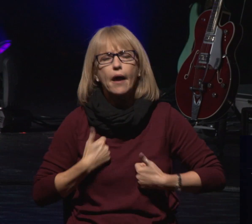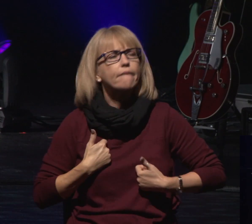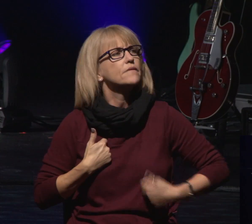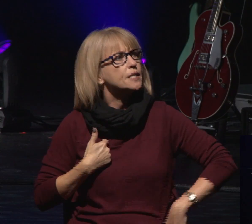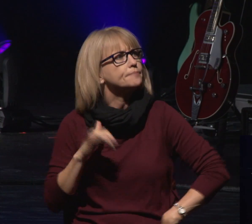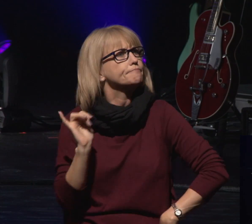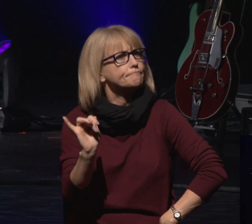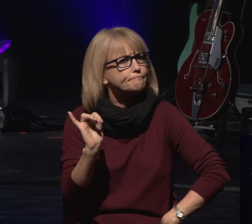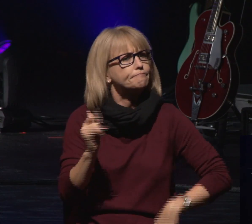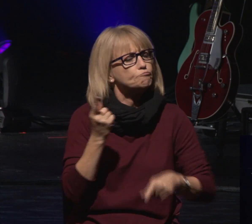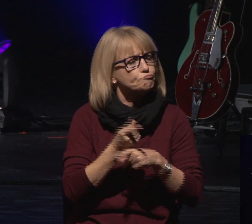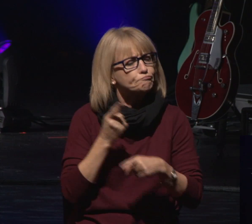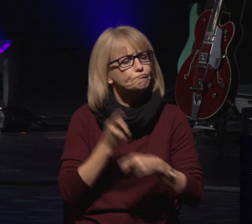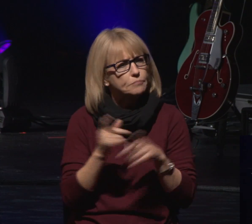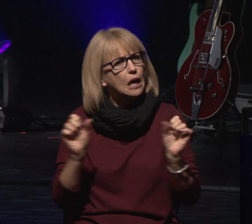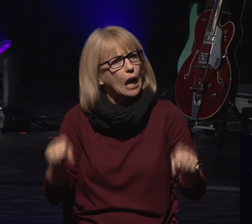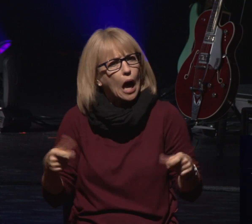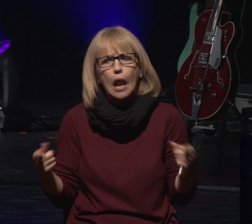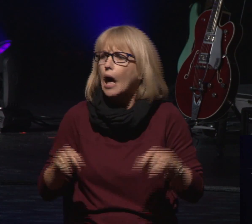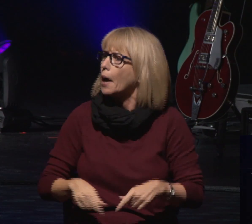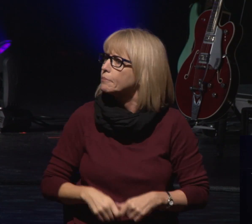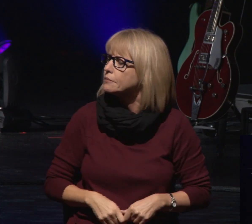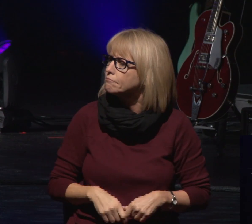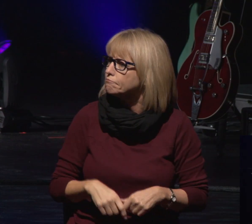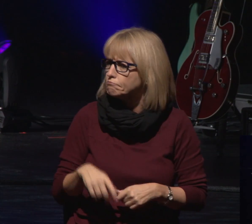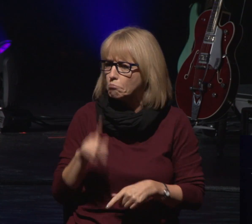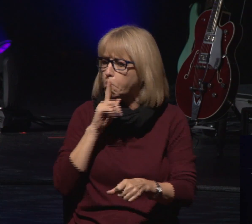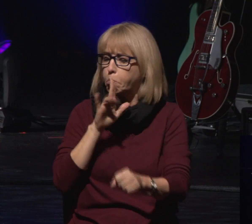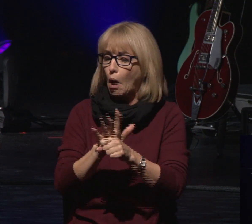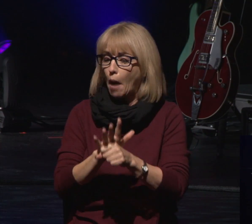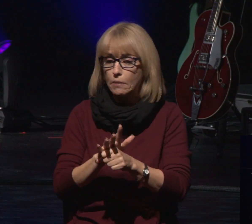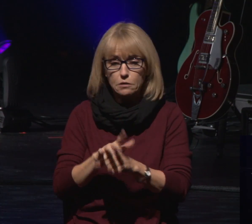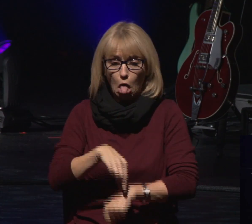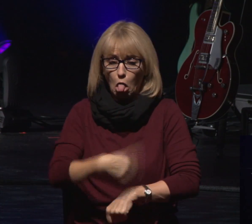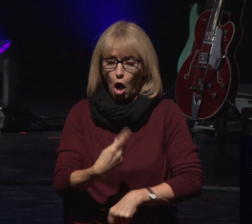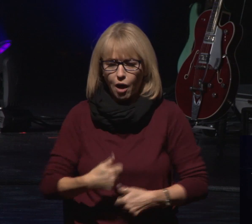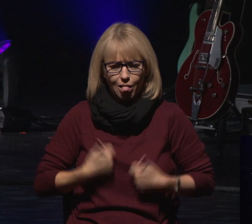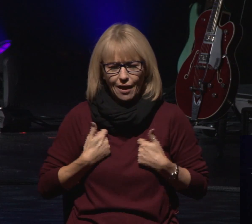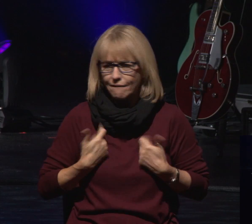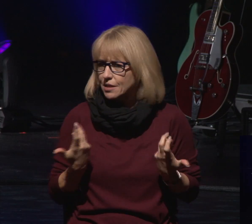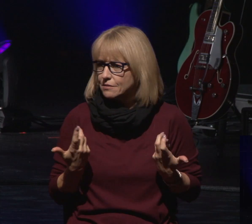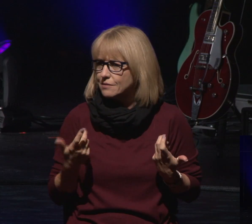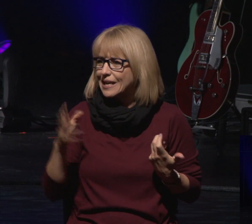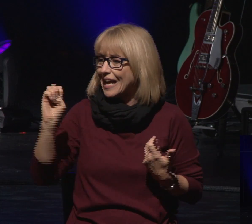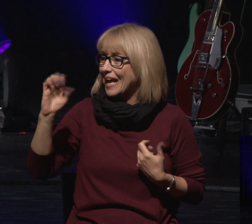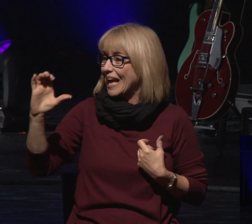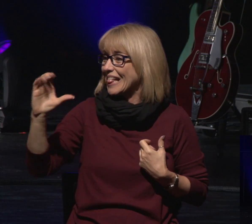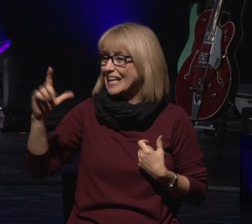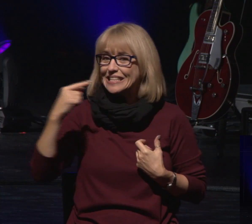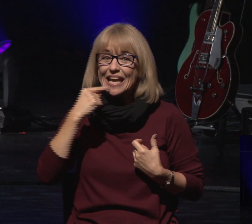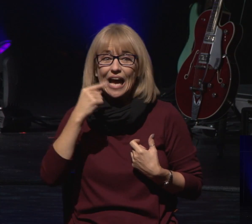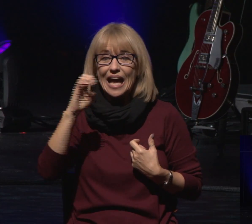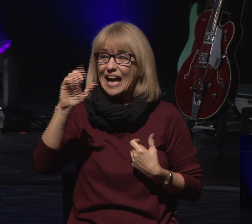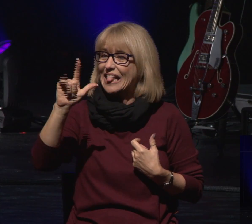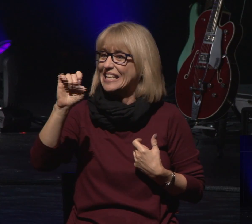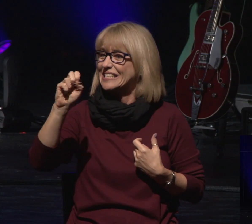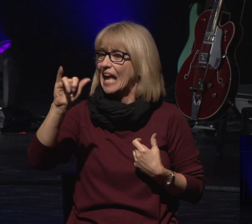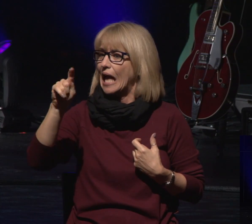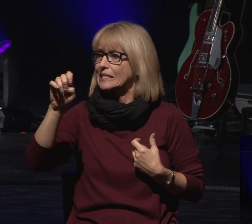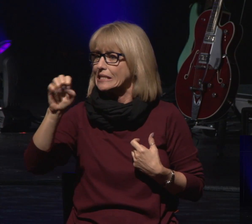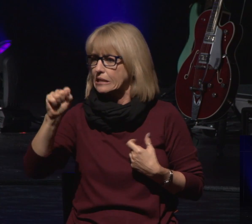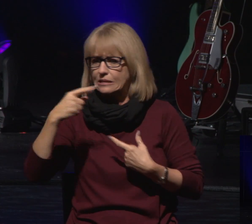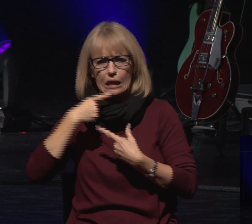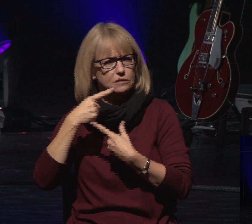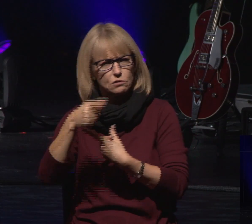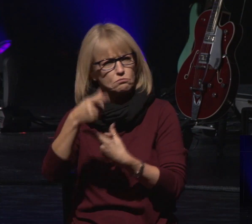and there's no guarantee to the end. Ecclesiastes 9 verse 12 says, no man knows when his hour will come. You